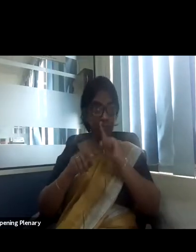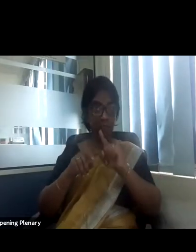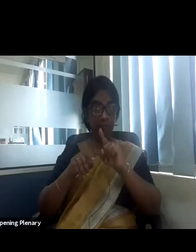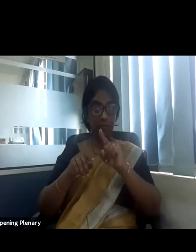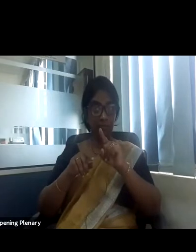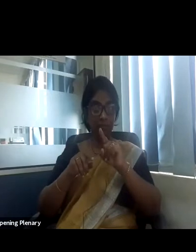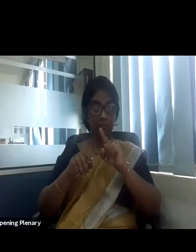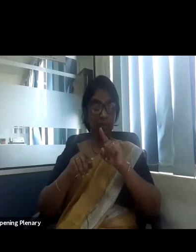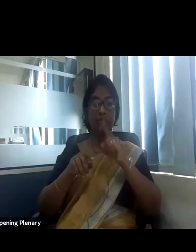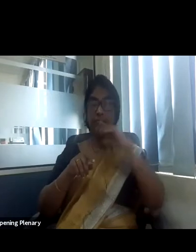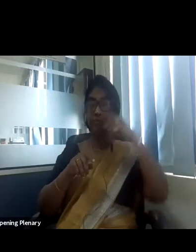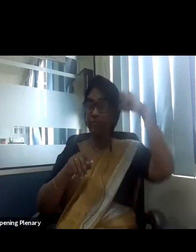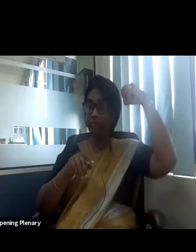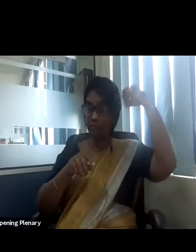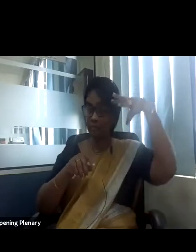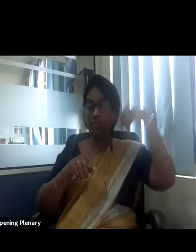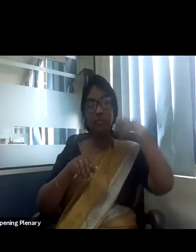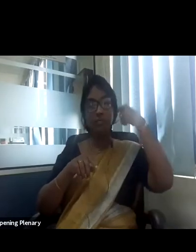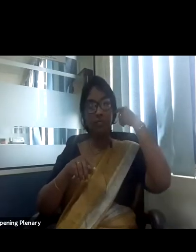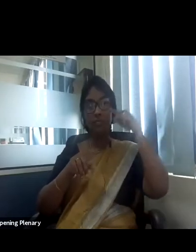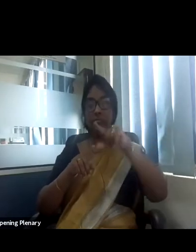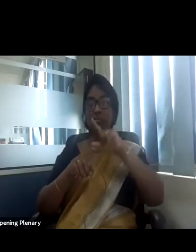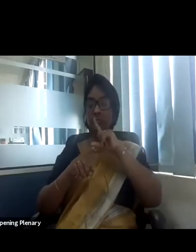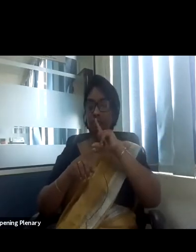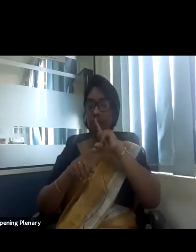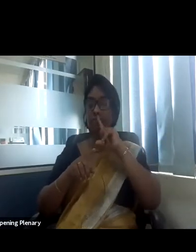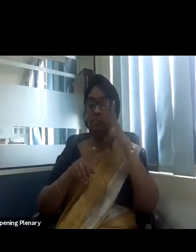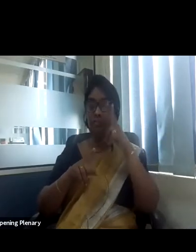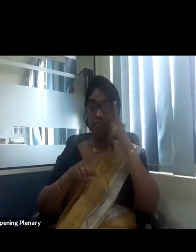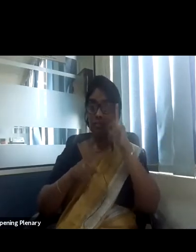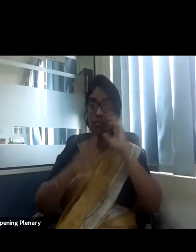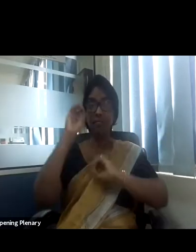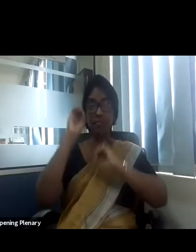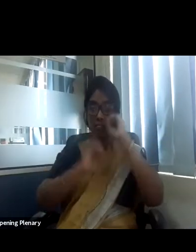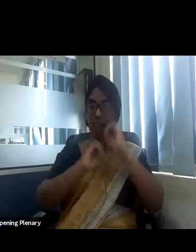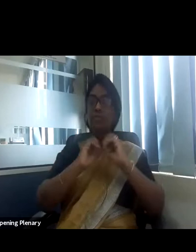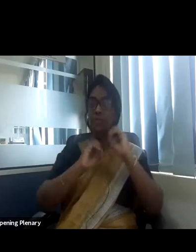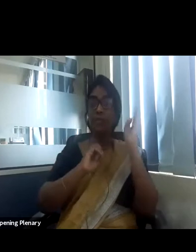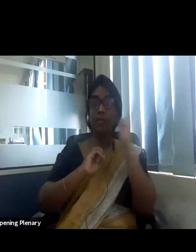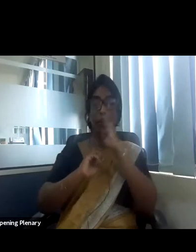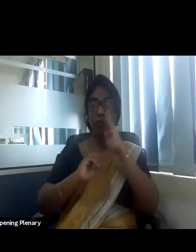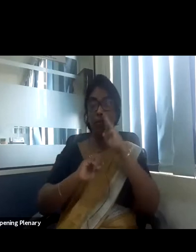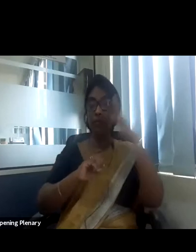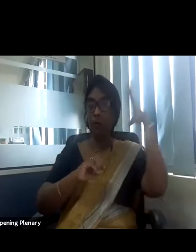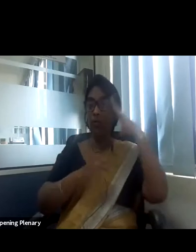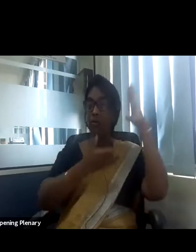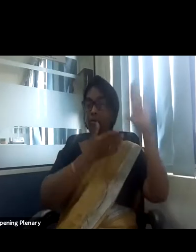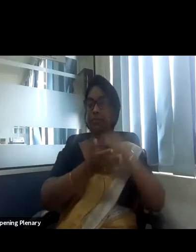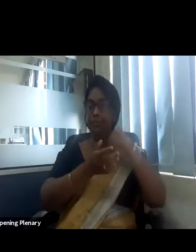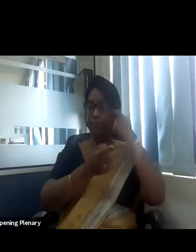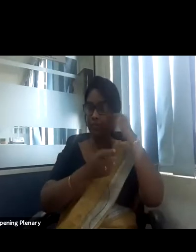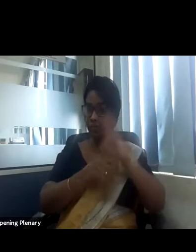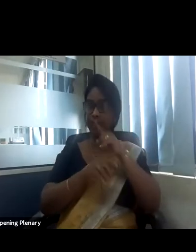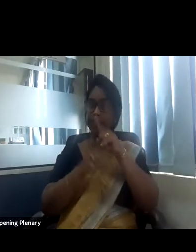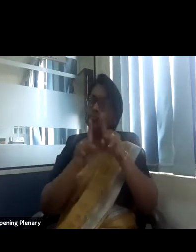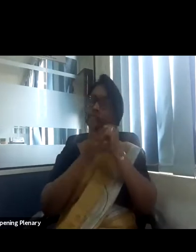generation by 2030, and to make no capacity addition to coal power plants, and